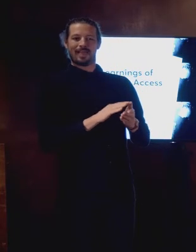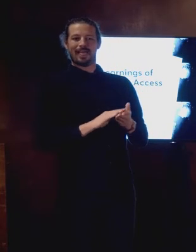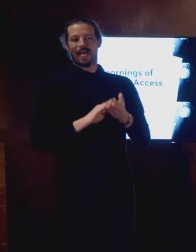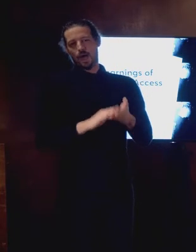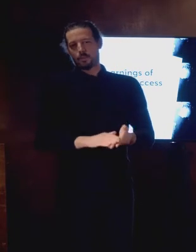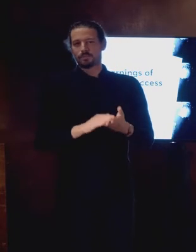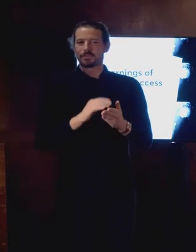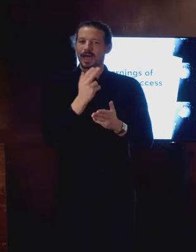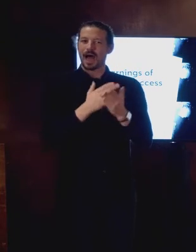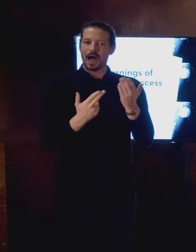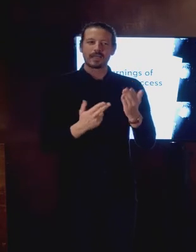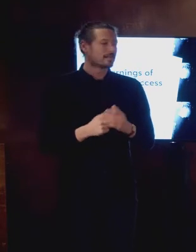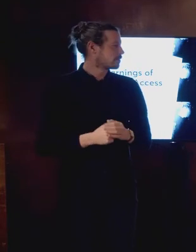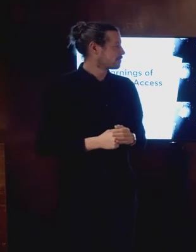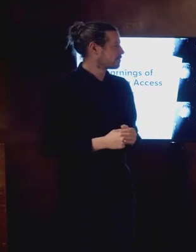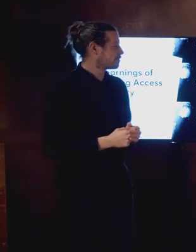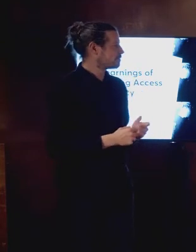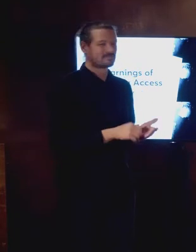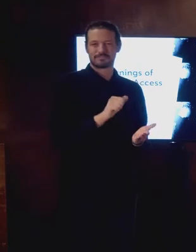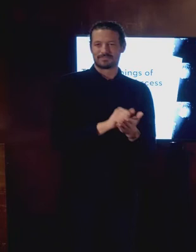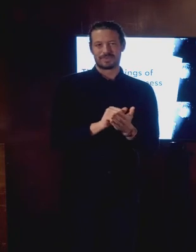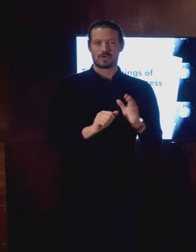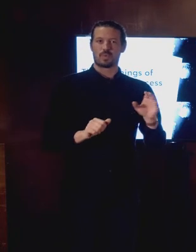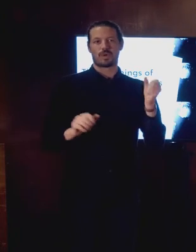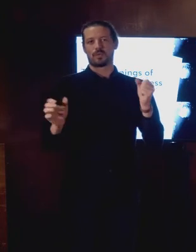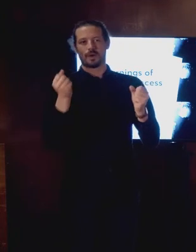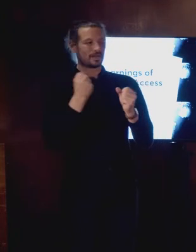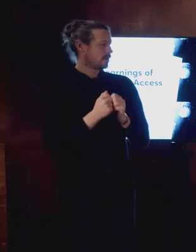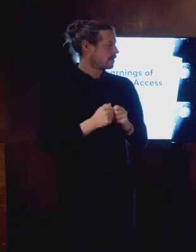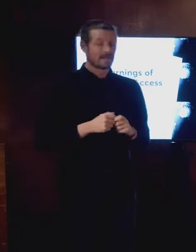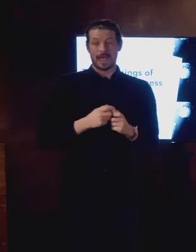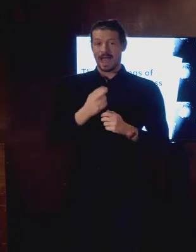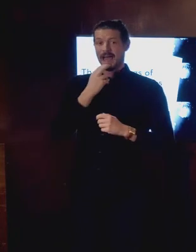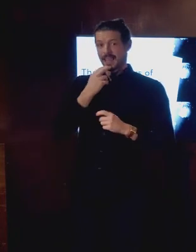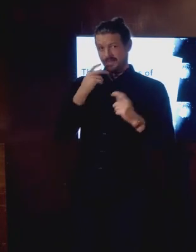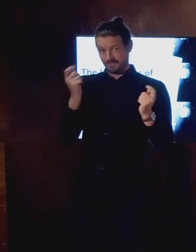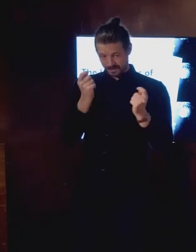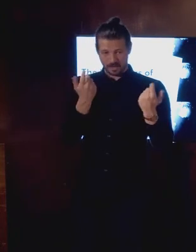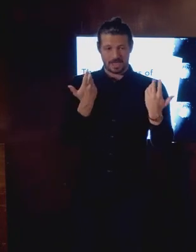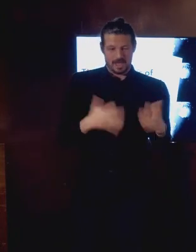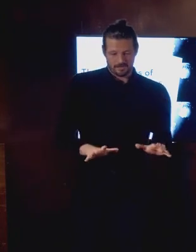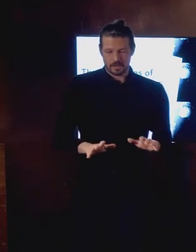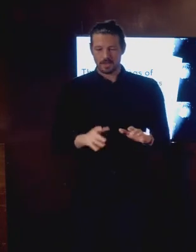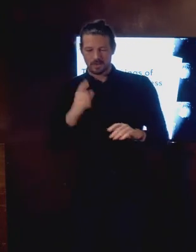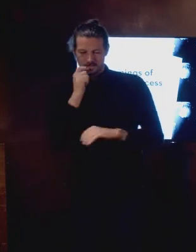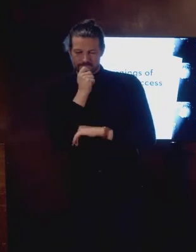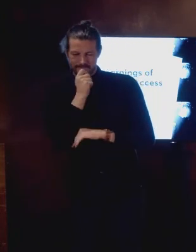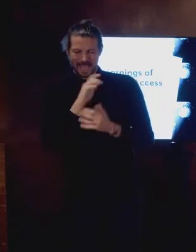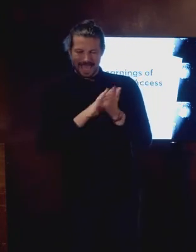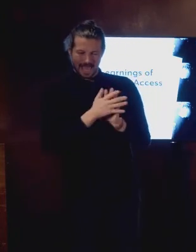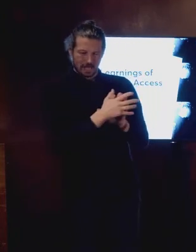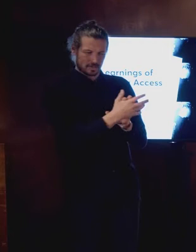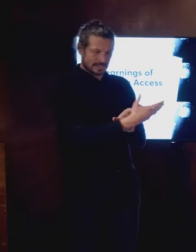better. So it's a total win-win situation. From Adelaide, we went into a process then of integrating